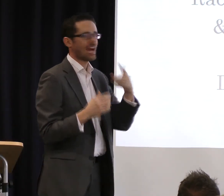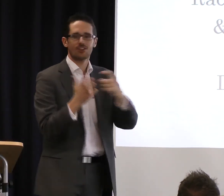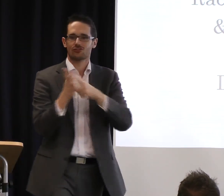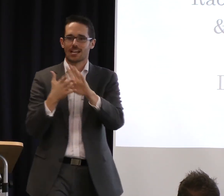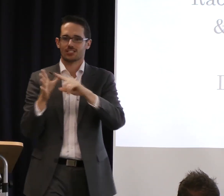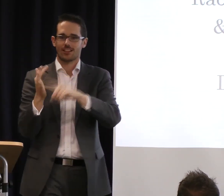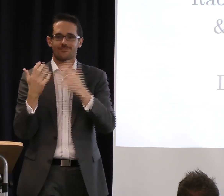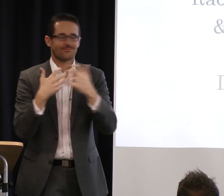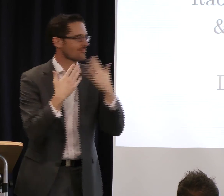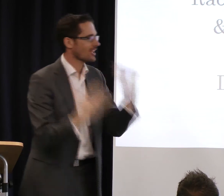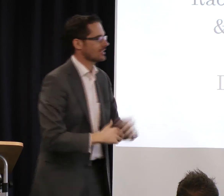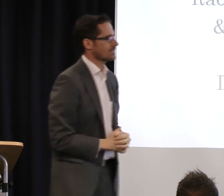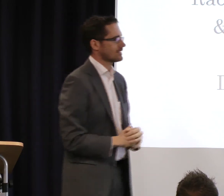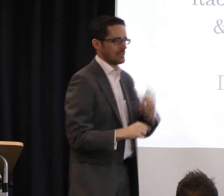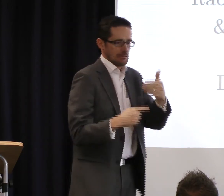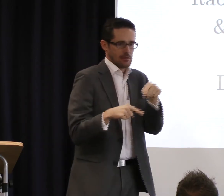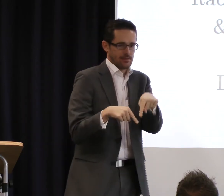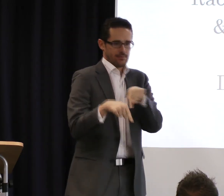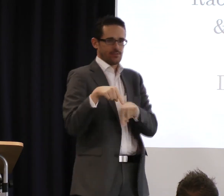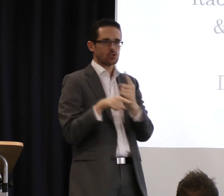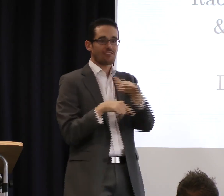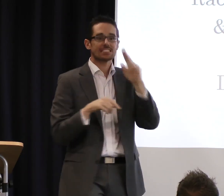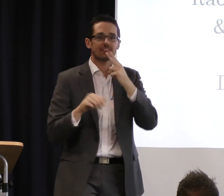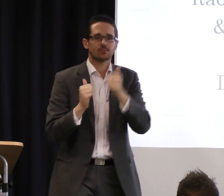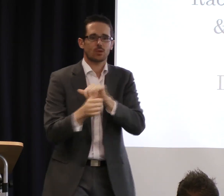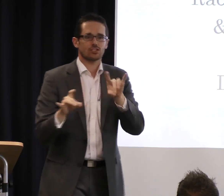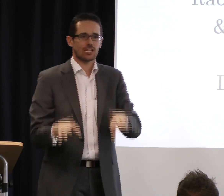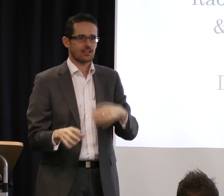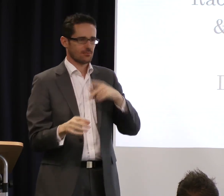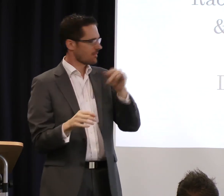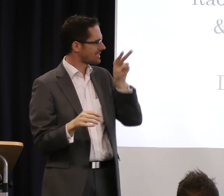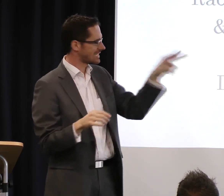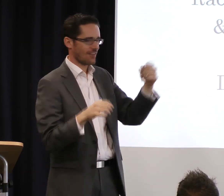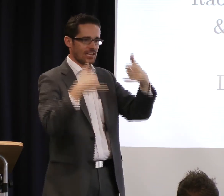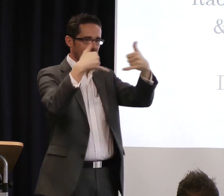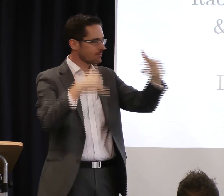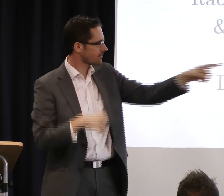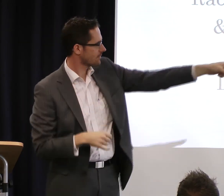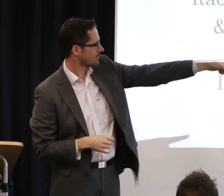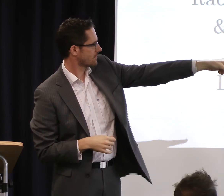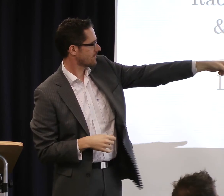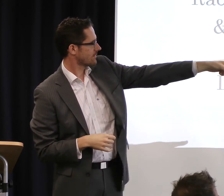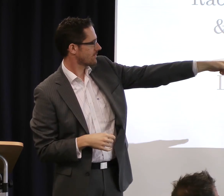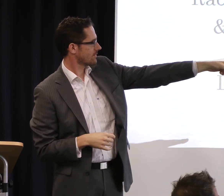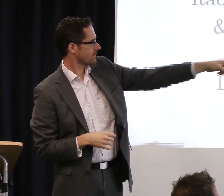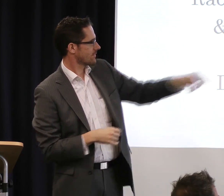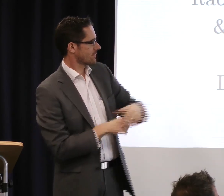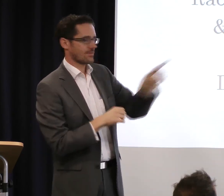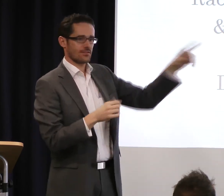Thank you, Phil and Rachel. Many thanks to the both of you. Just taking a step back, in terms of Deaf Sports Australia, you may see a cup over there on